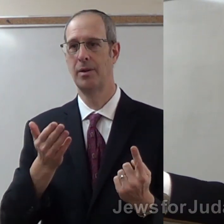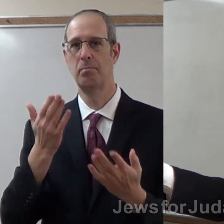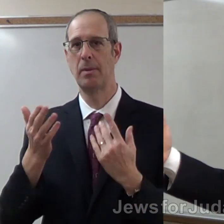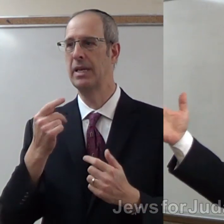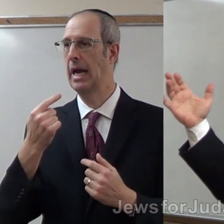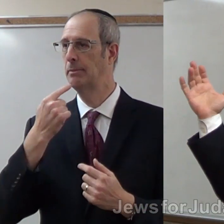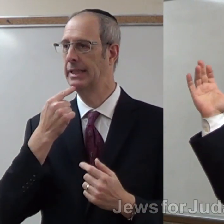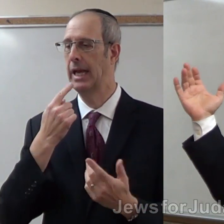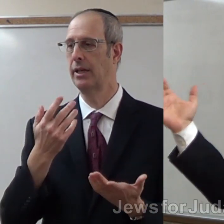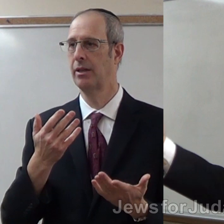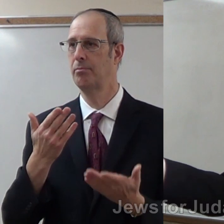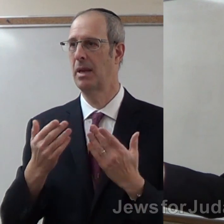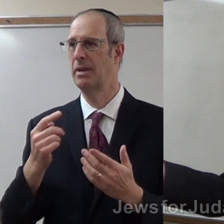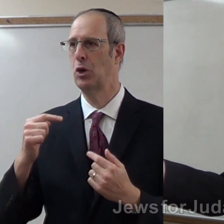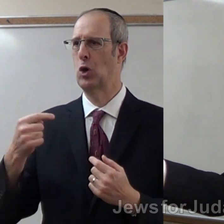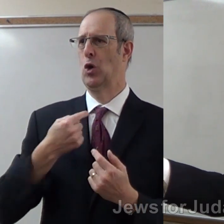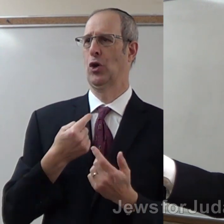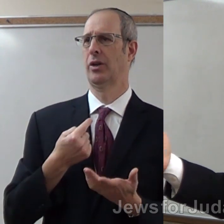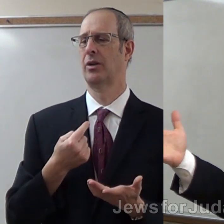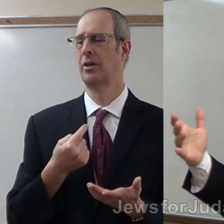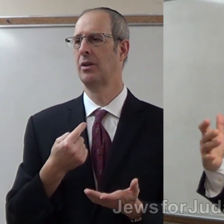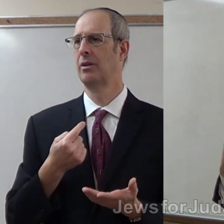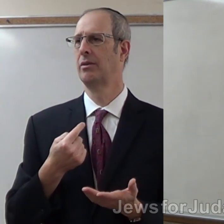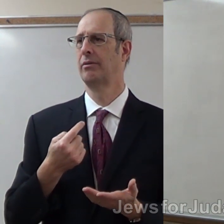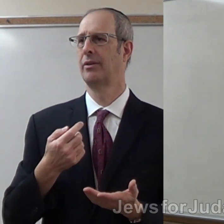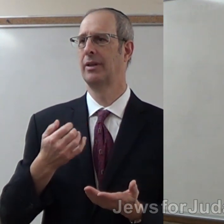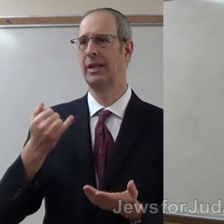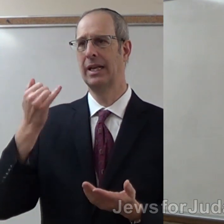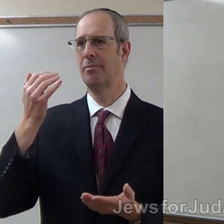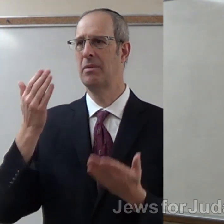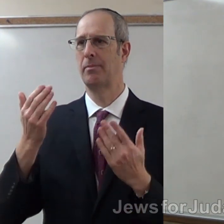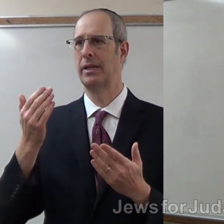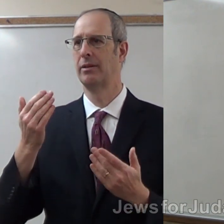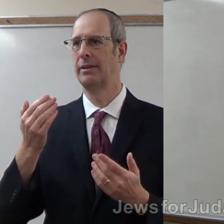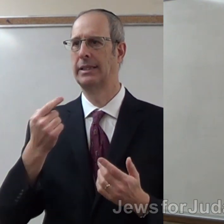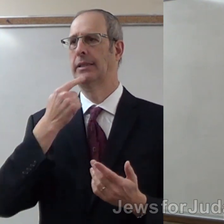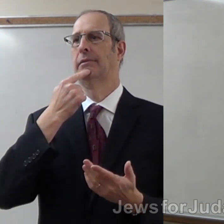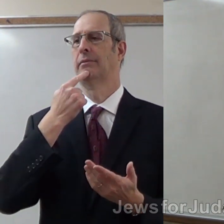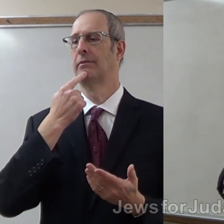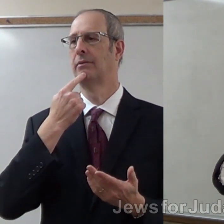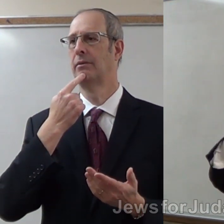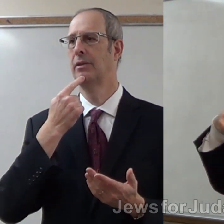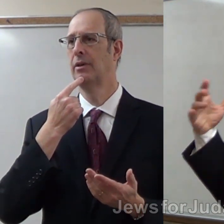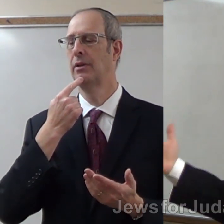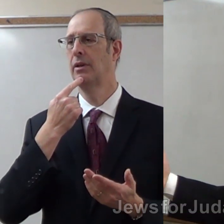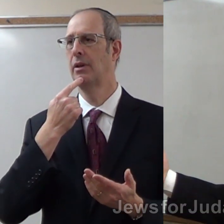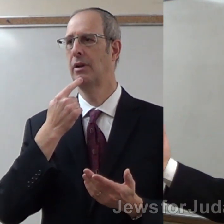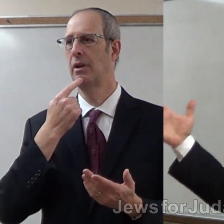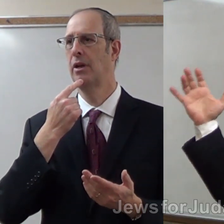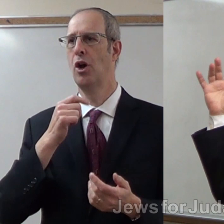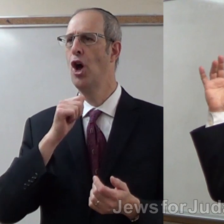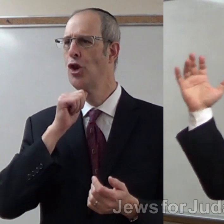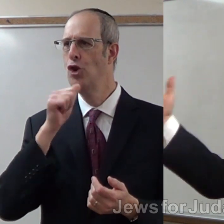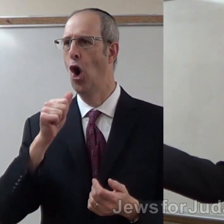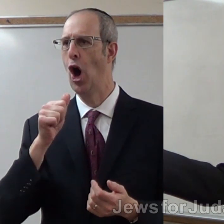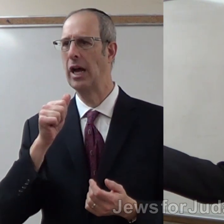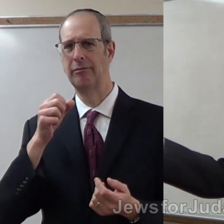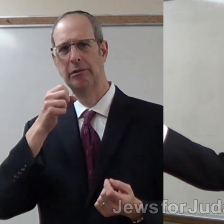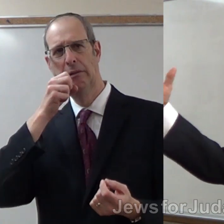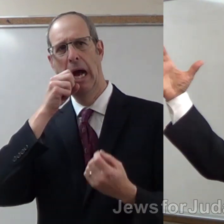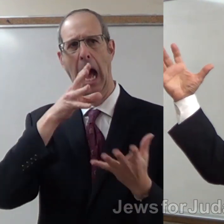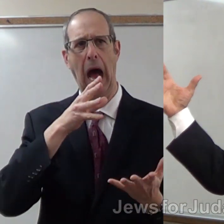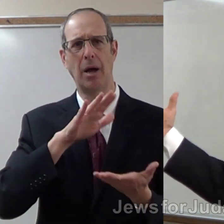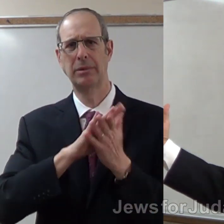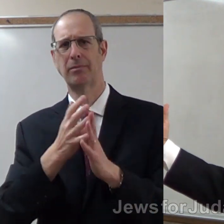you, if someone hurts you, if someone disappoints you, so rather than screaming and getting angry